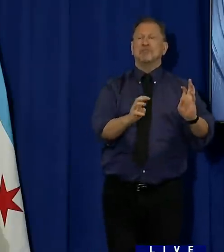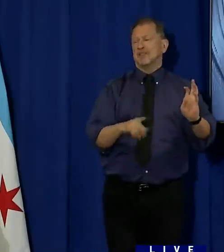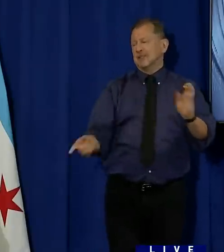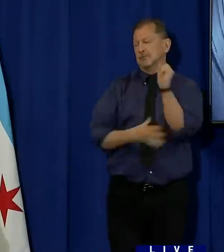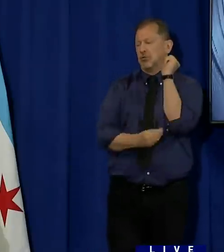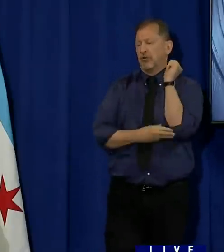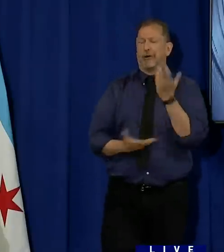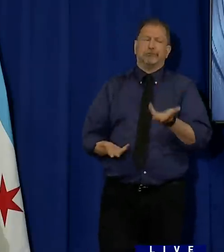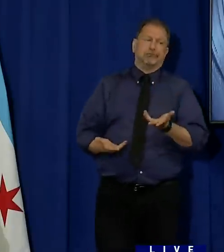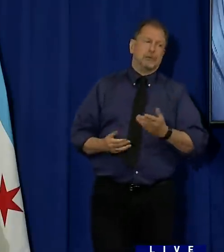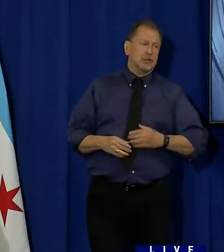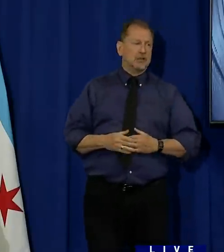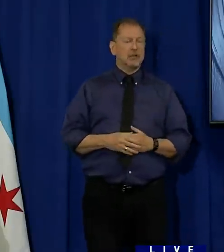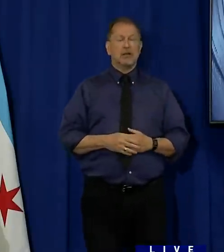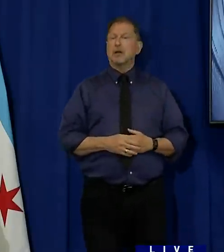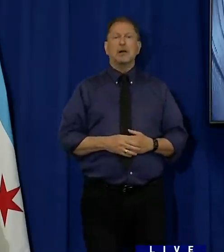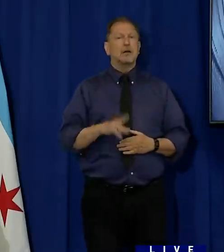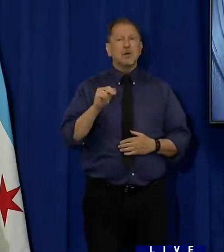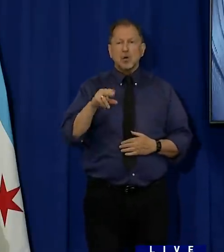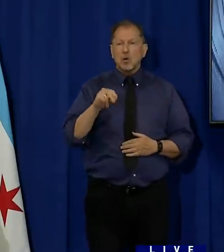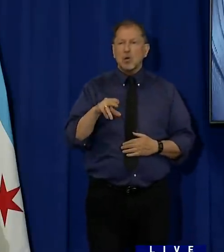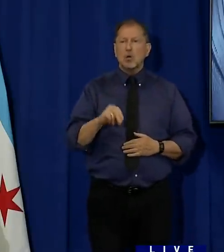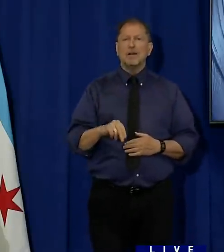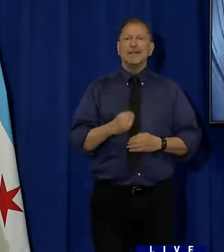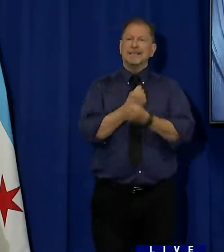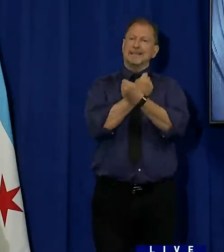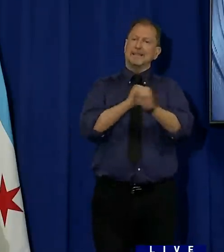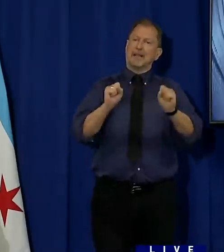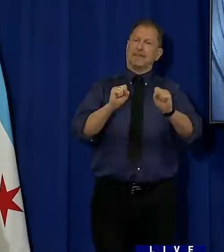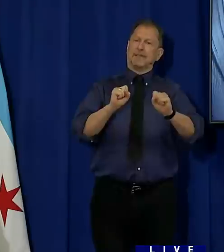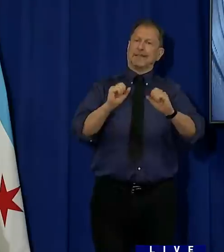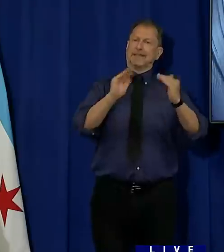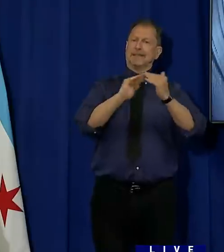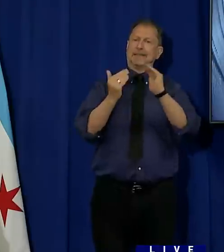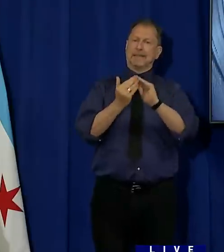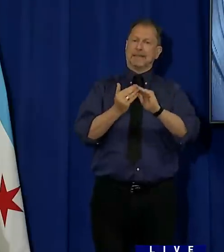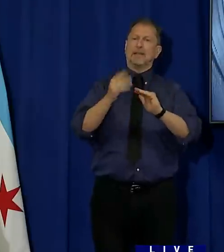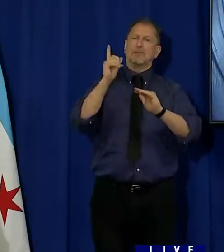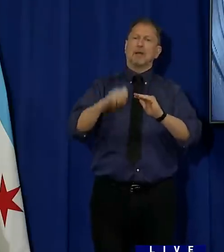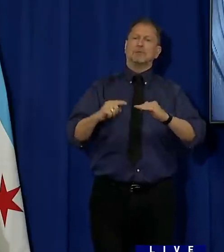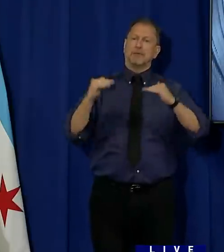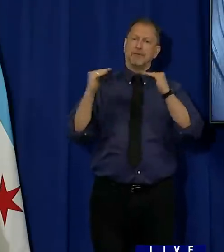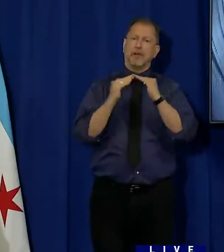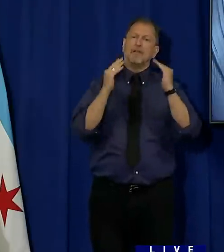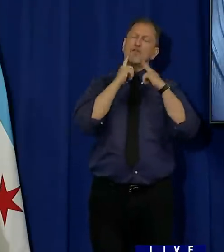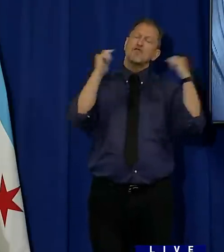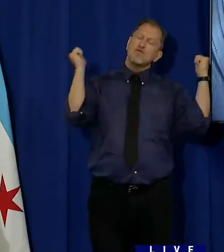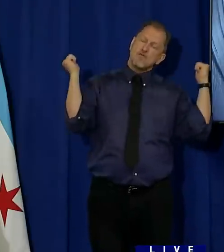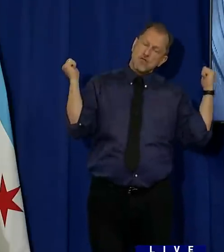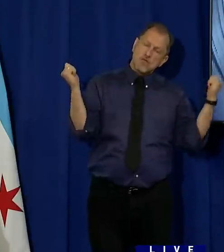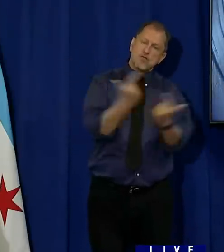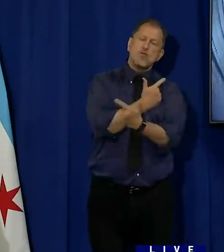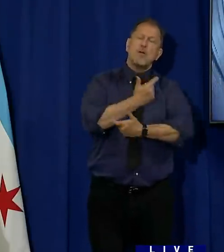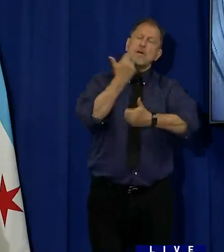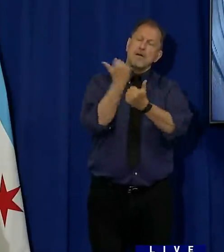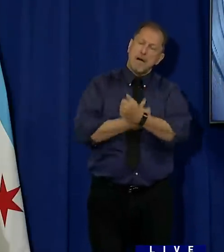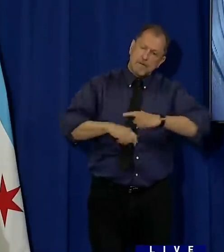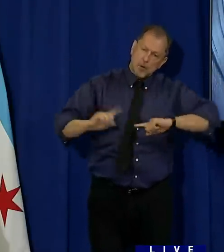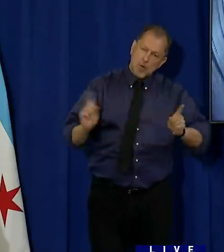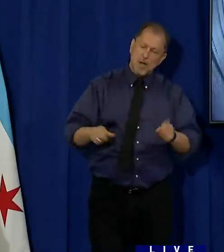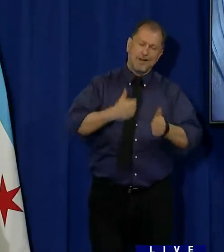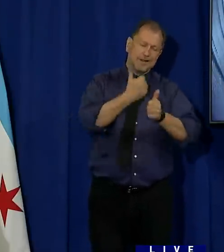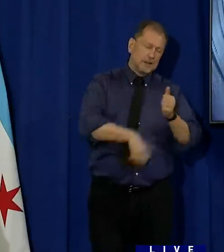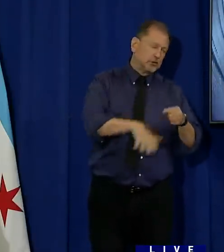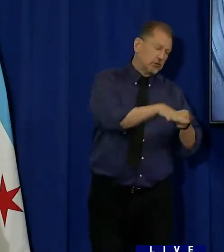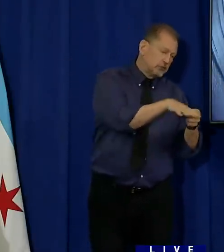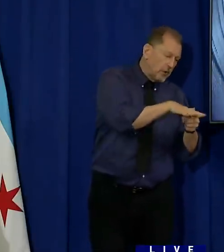Public safety must be a reality everywhere, everywhere, in every neighborhood of